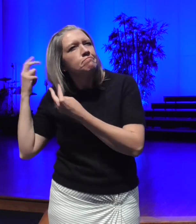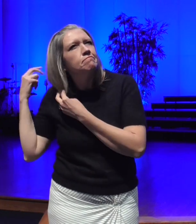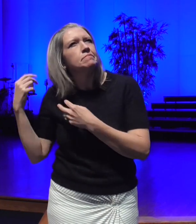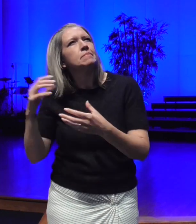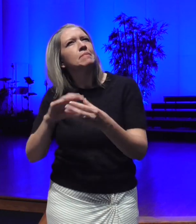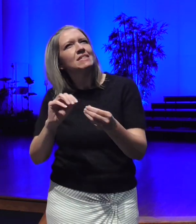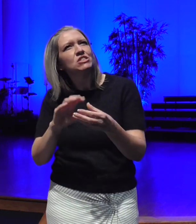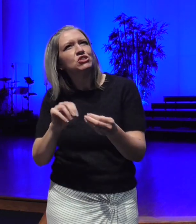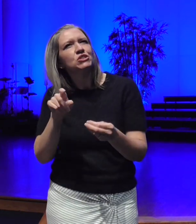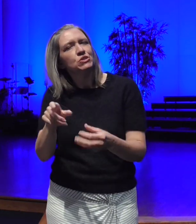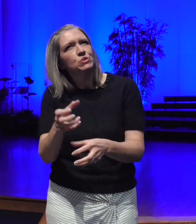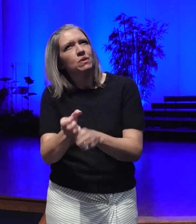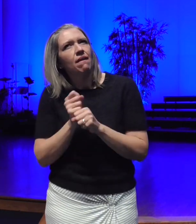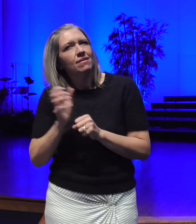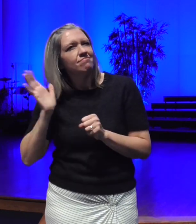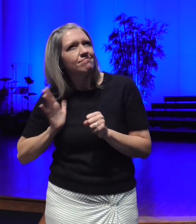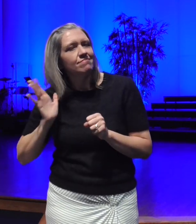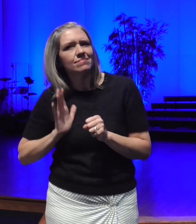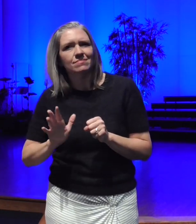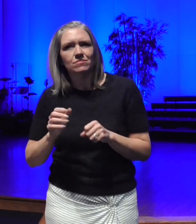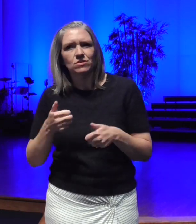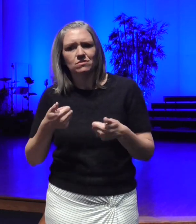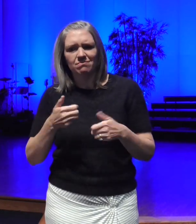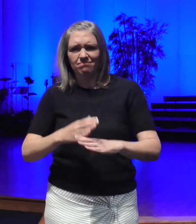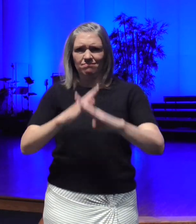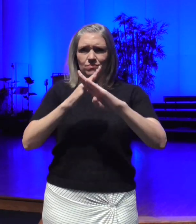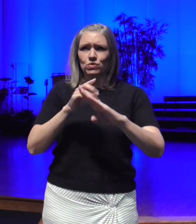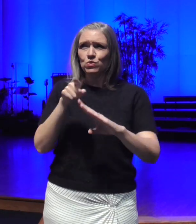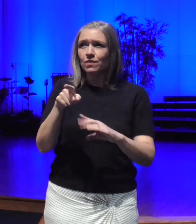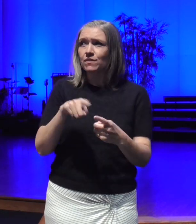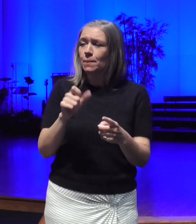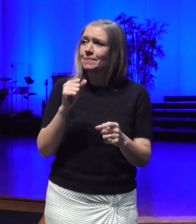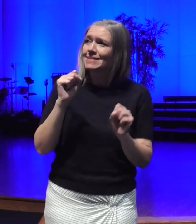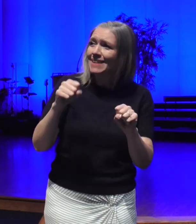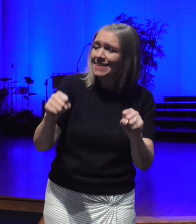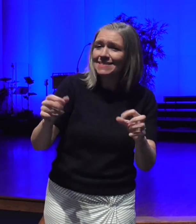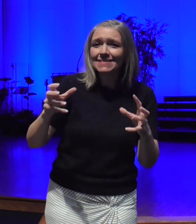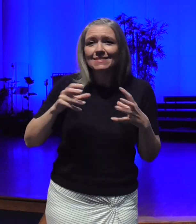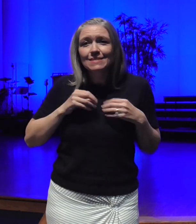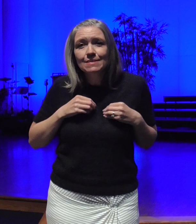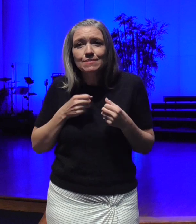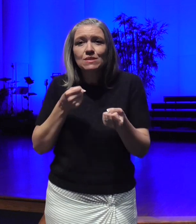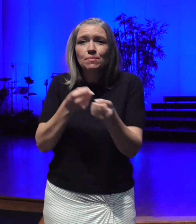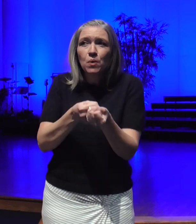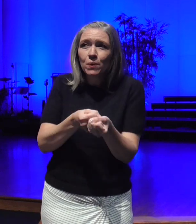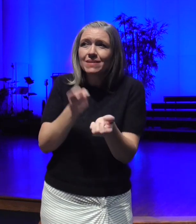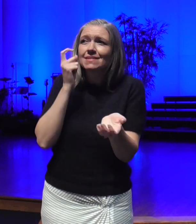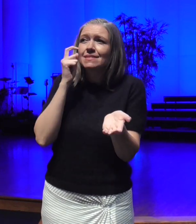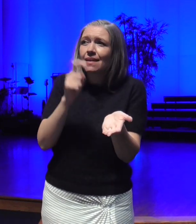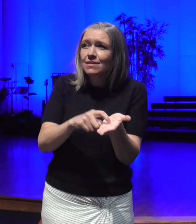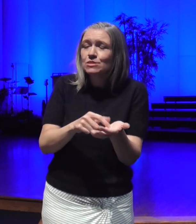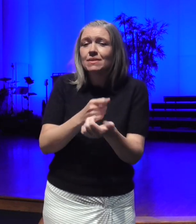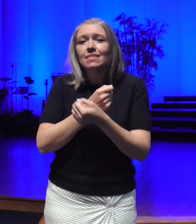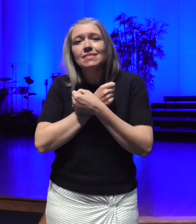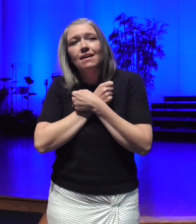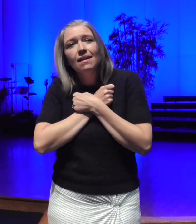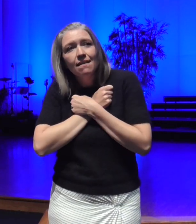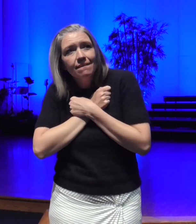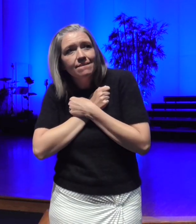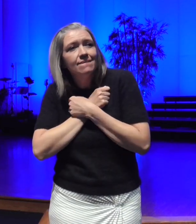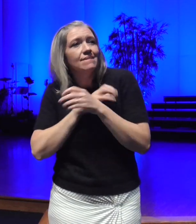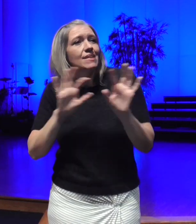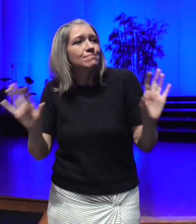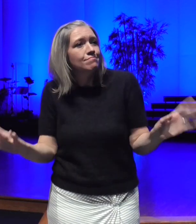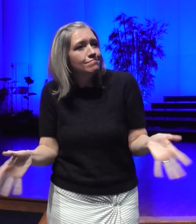are keeping you from saying yes to people supporting you, acknowledging you, loving you, lifting